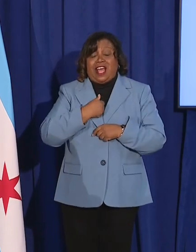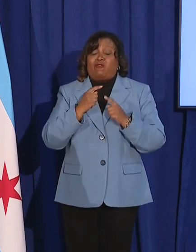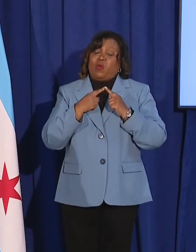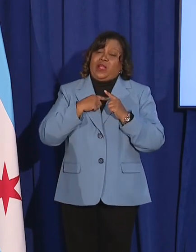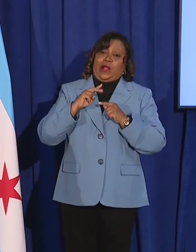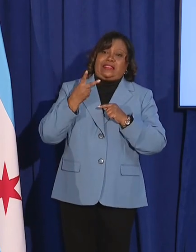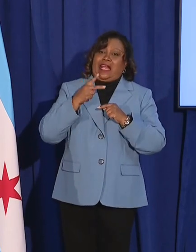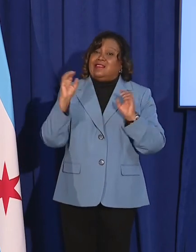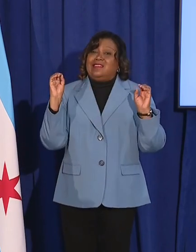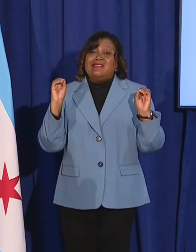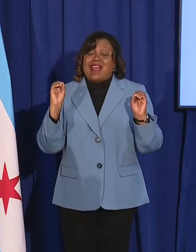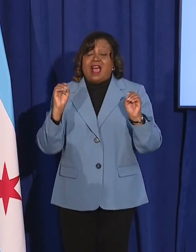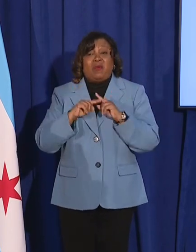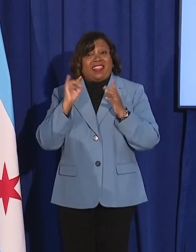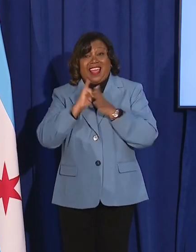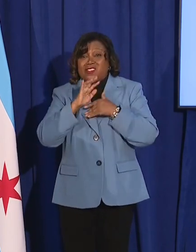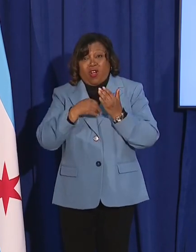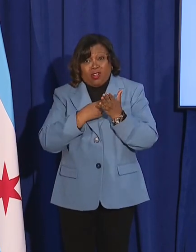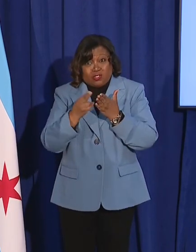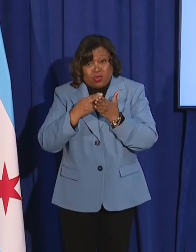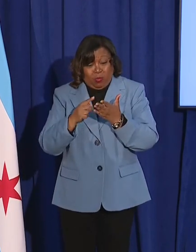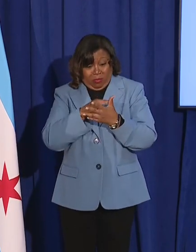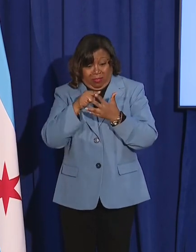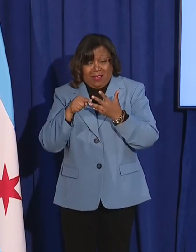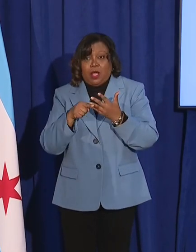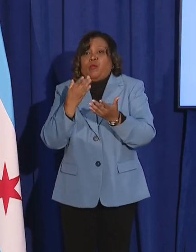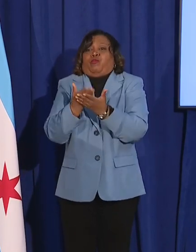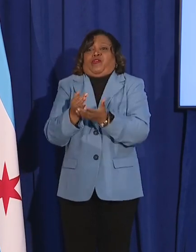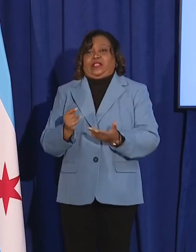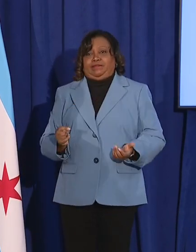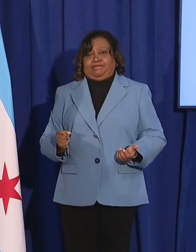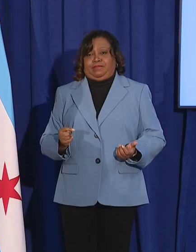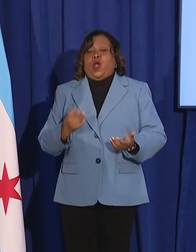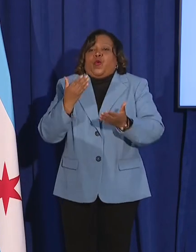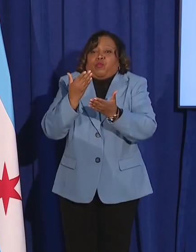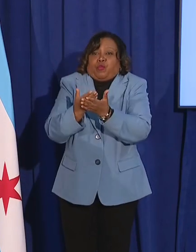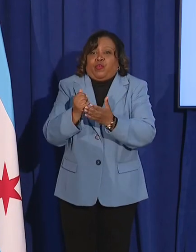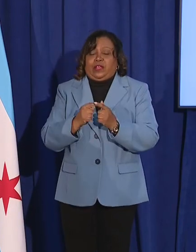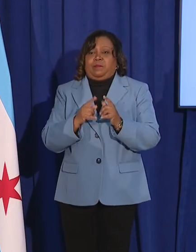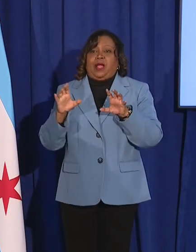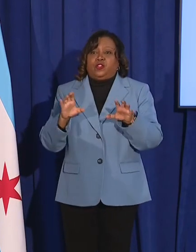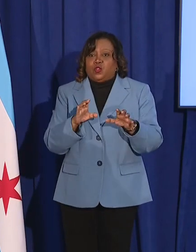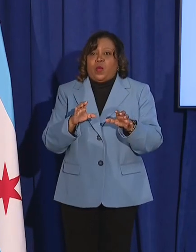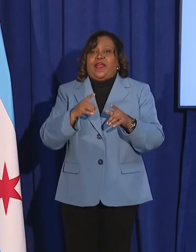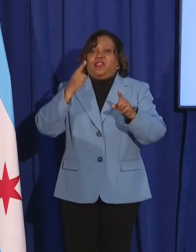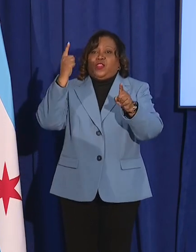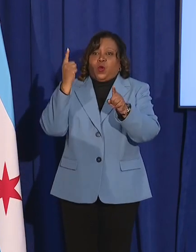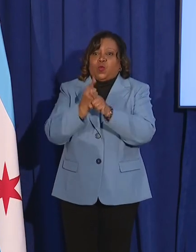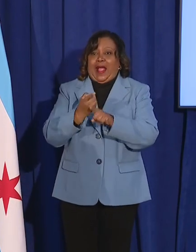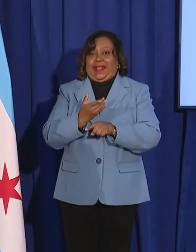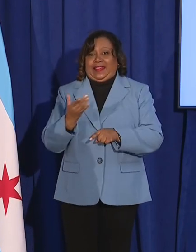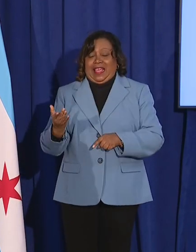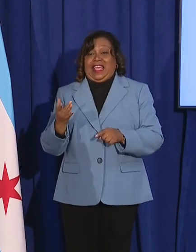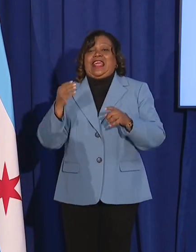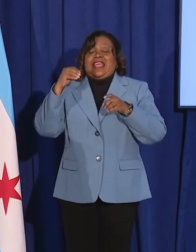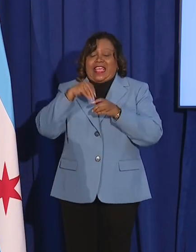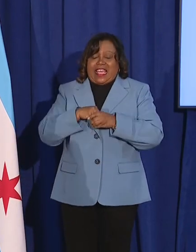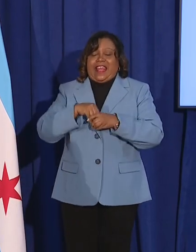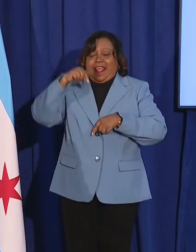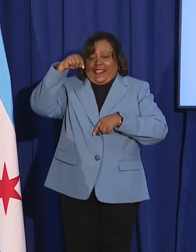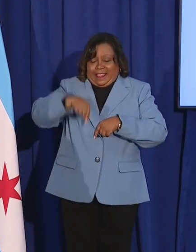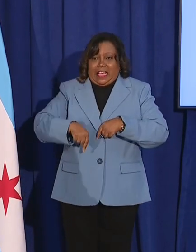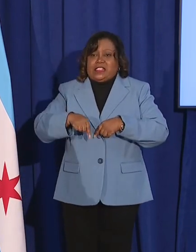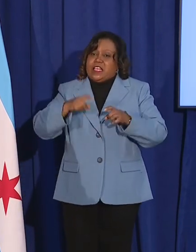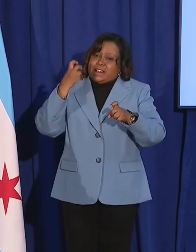we are second to none. Well, if that's all true, prove it. Prove it by doing the right thing in